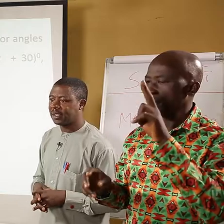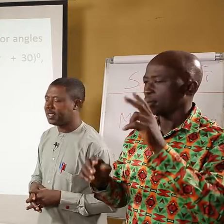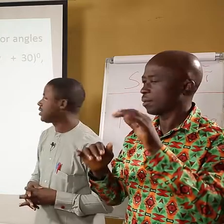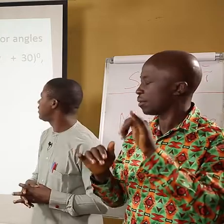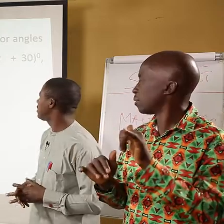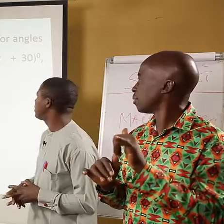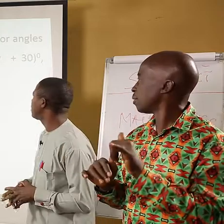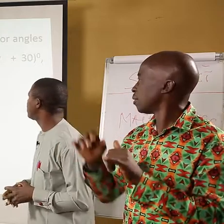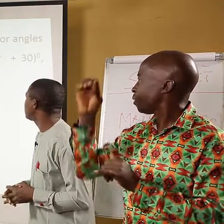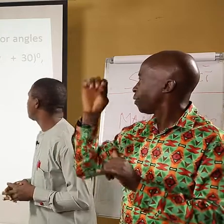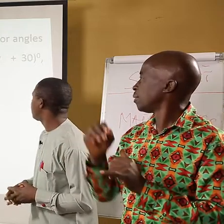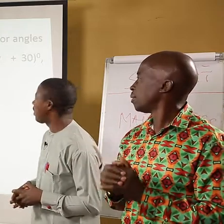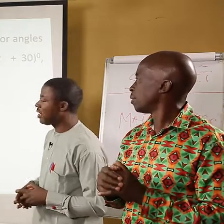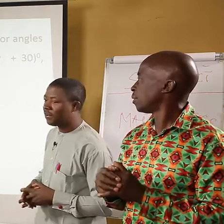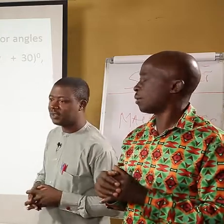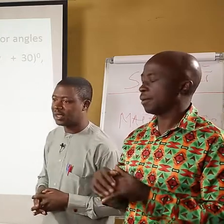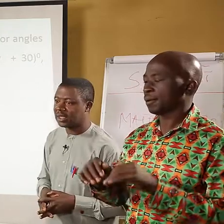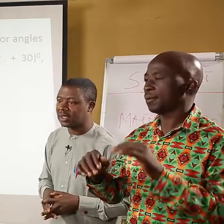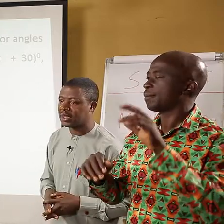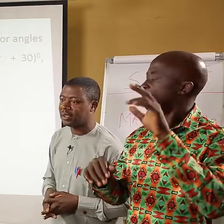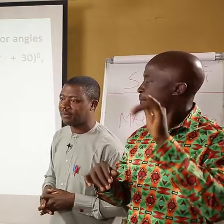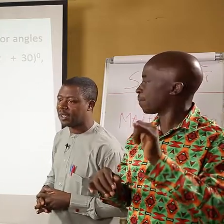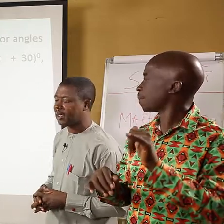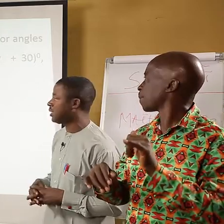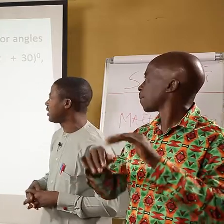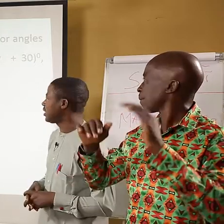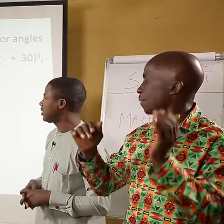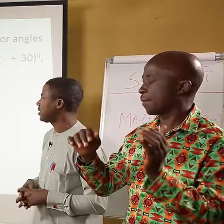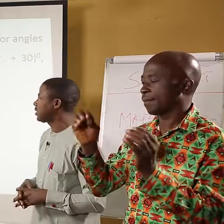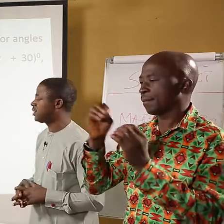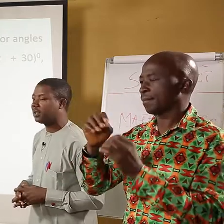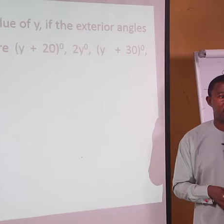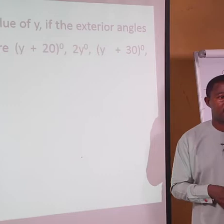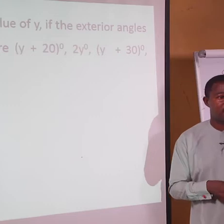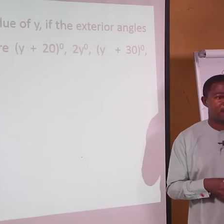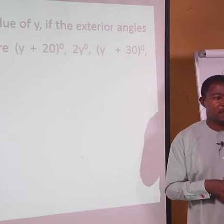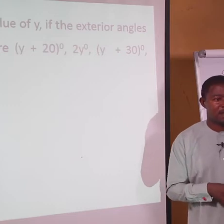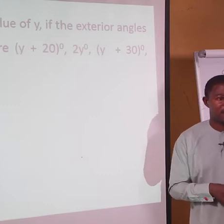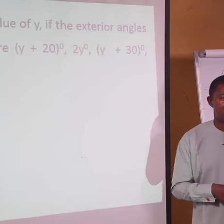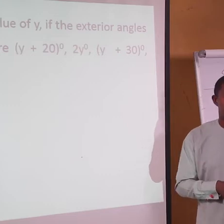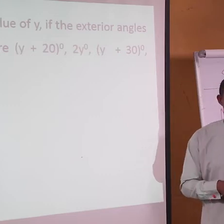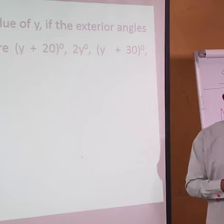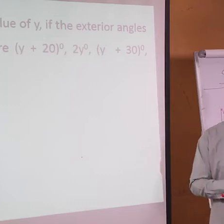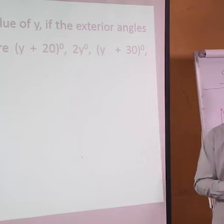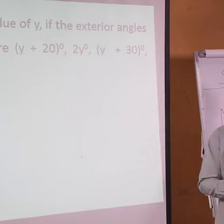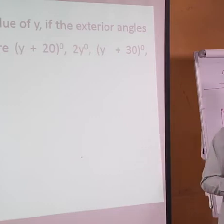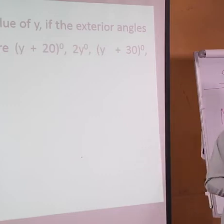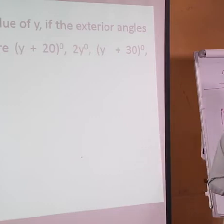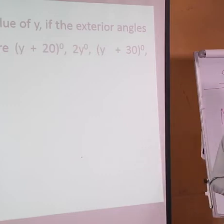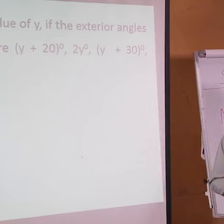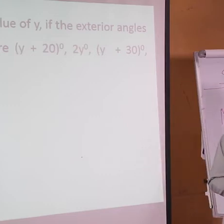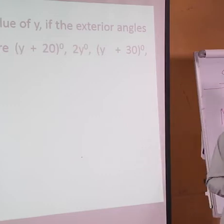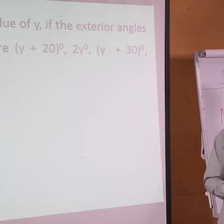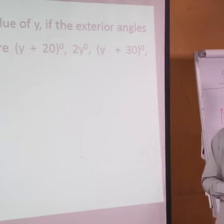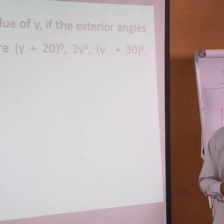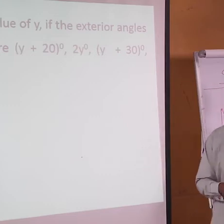2y degrees, y plus 30 in bracket degrees, 70 minus y in